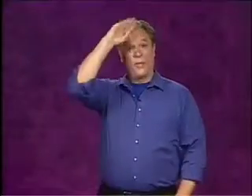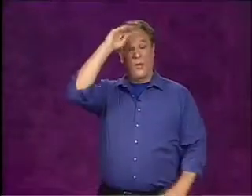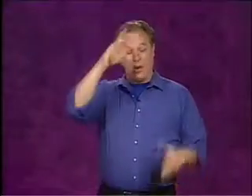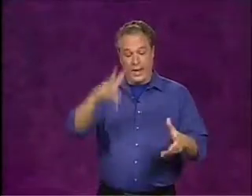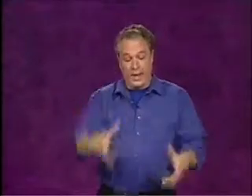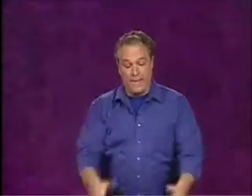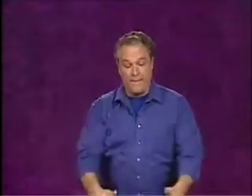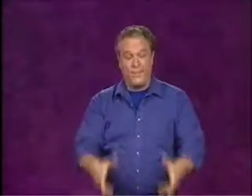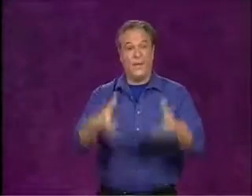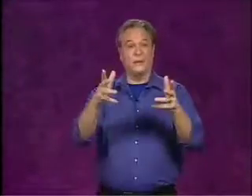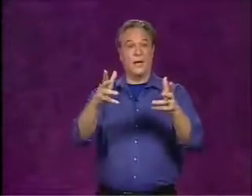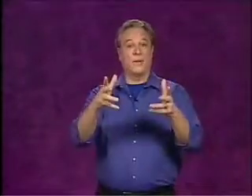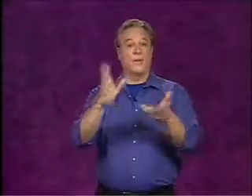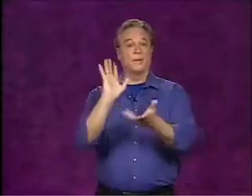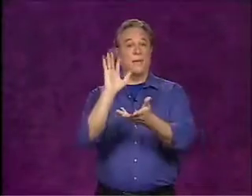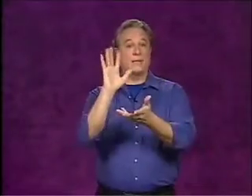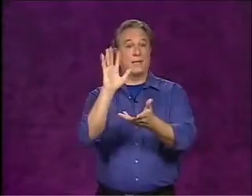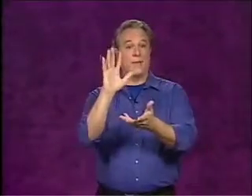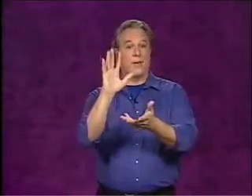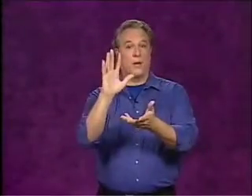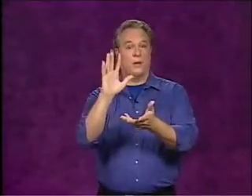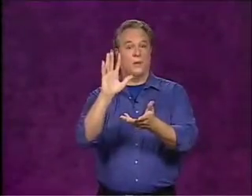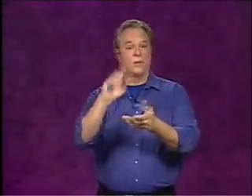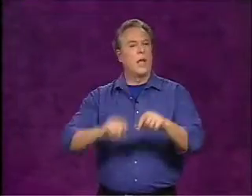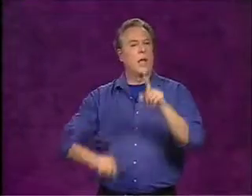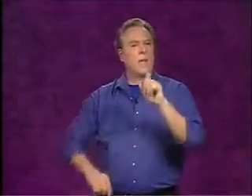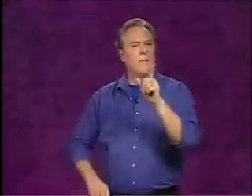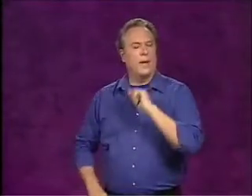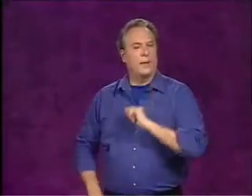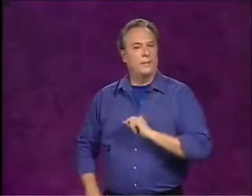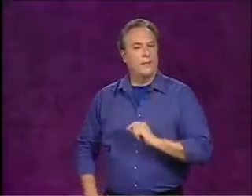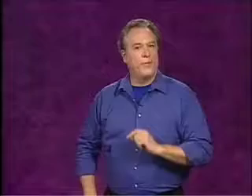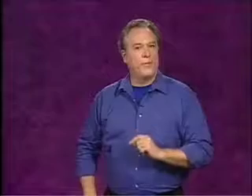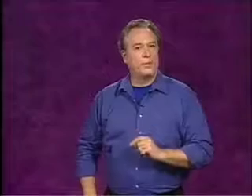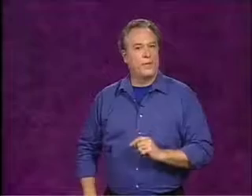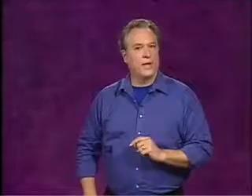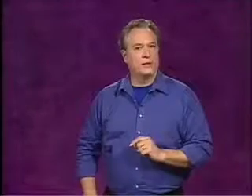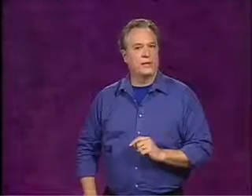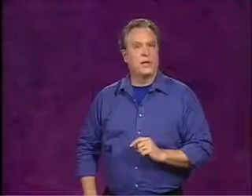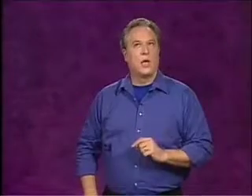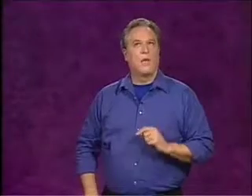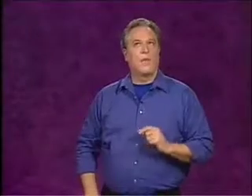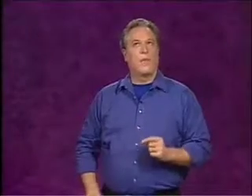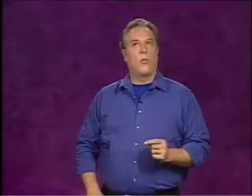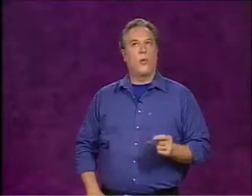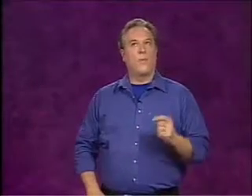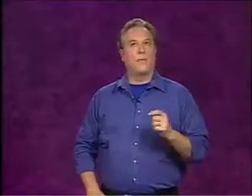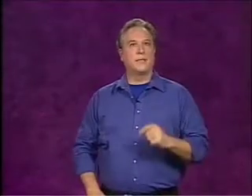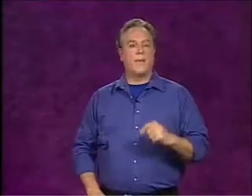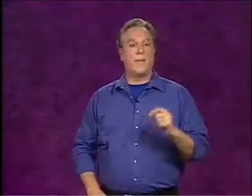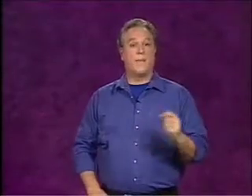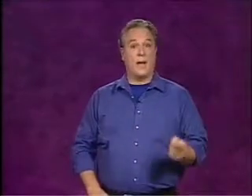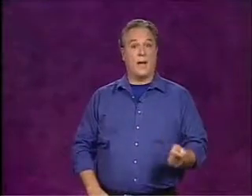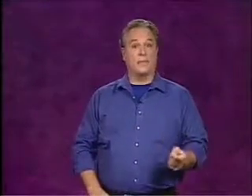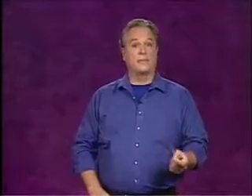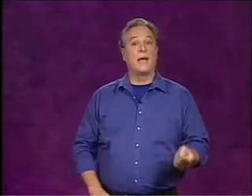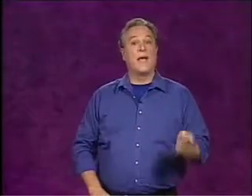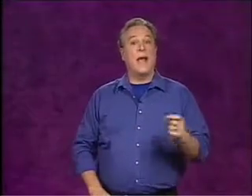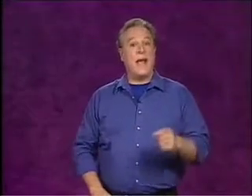boy picked up his basketball. But picture this. The boy picked up a box and